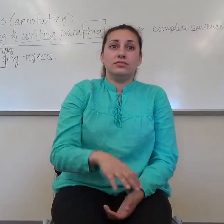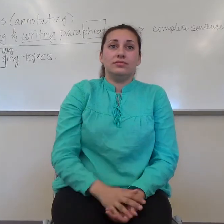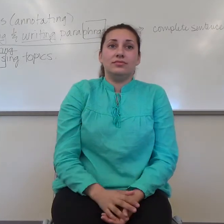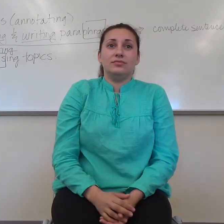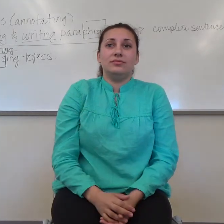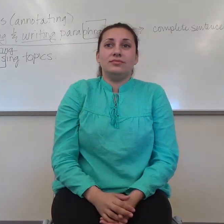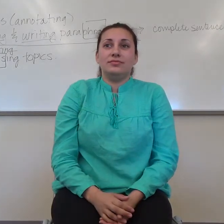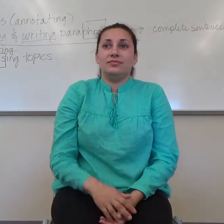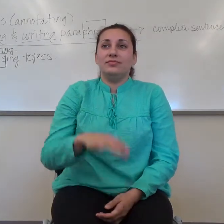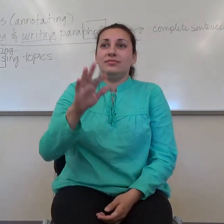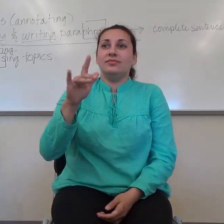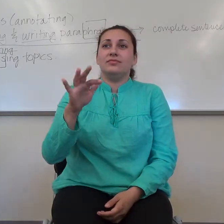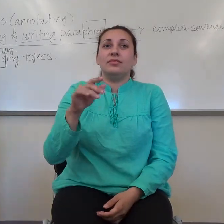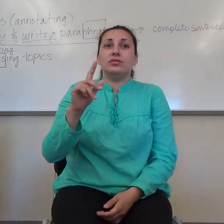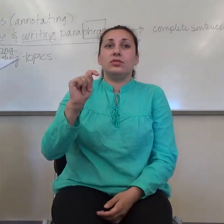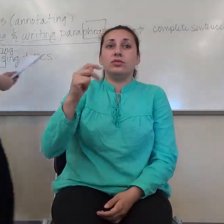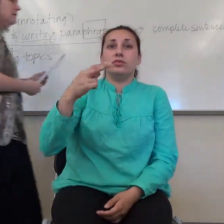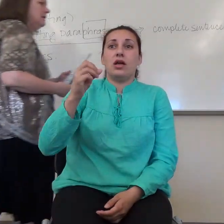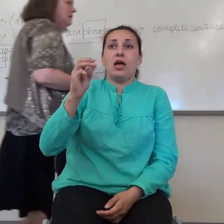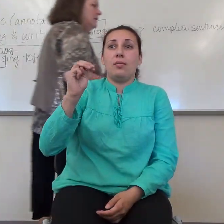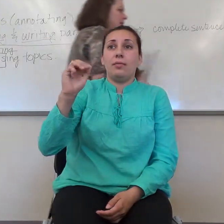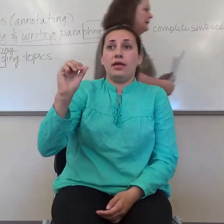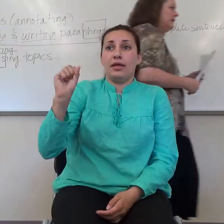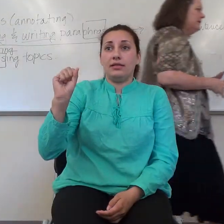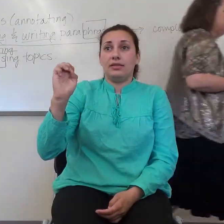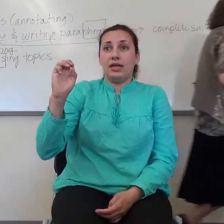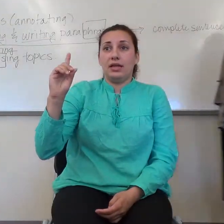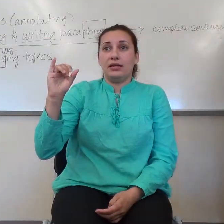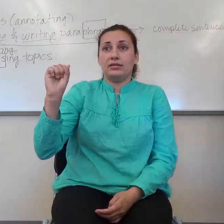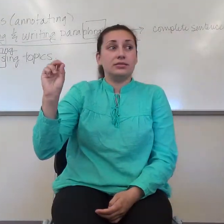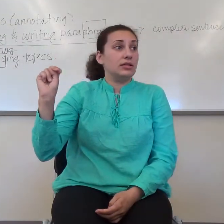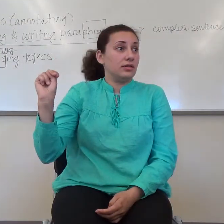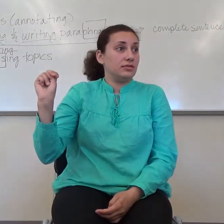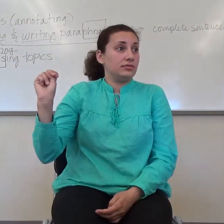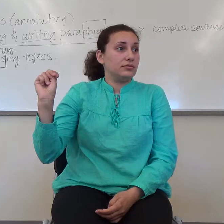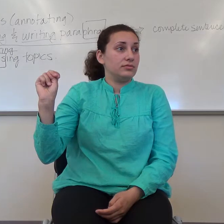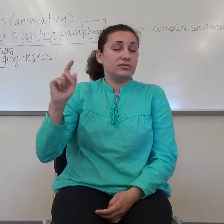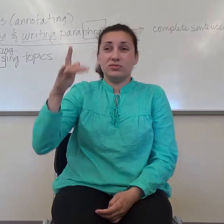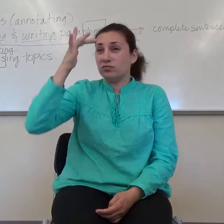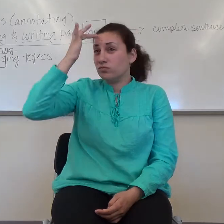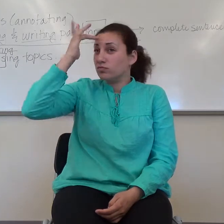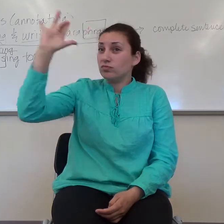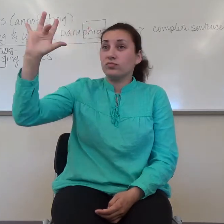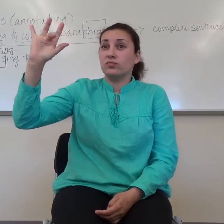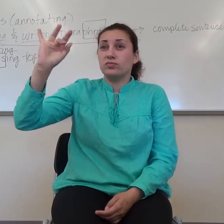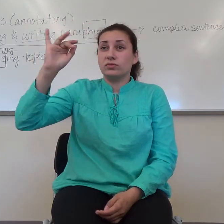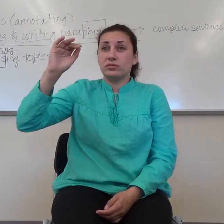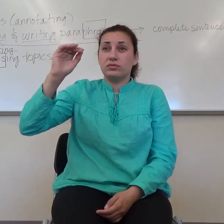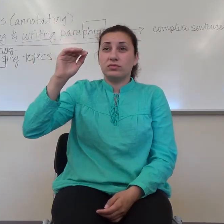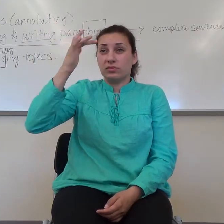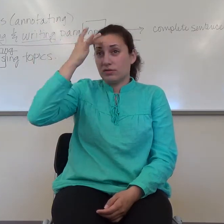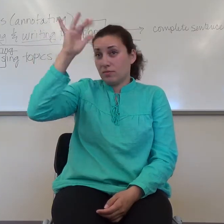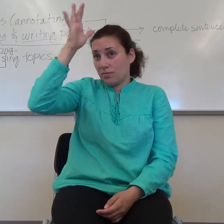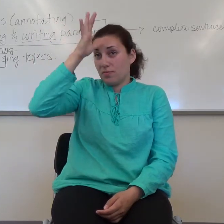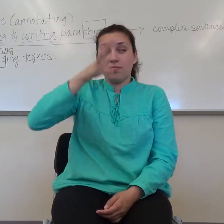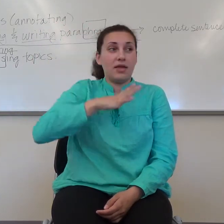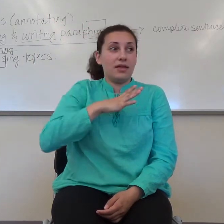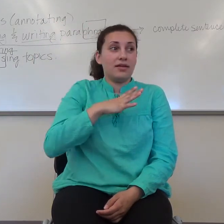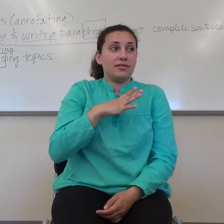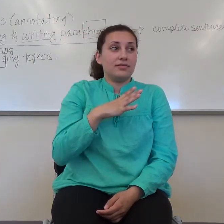as an, now here's a vocabulary word. How do you pronounce this word? You might have to look on your